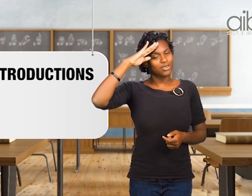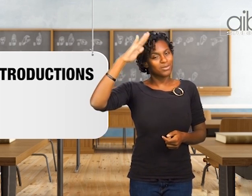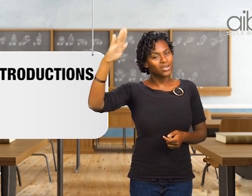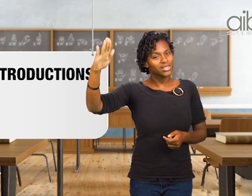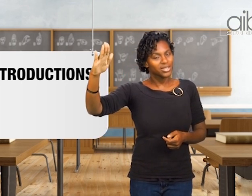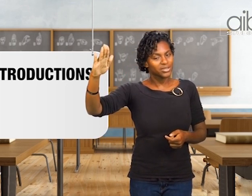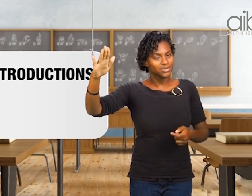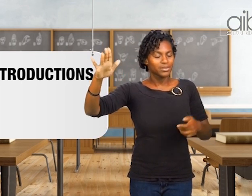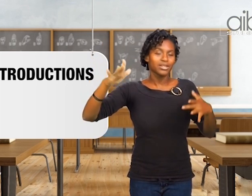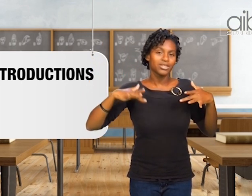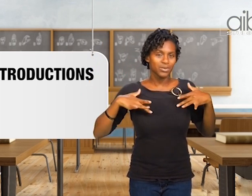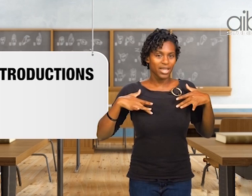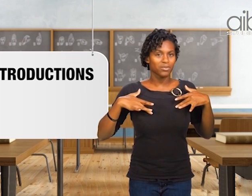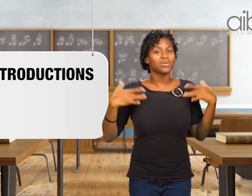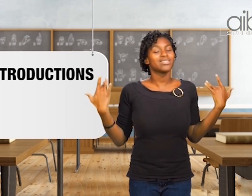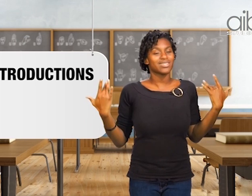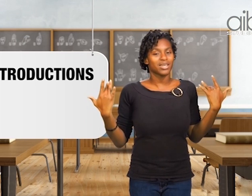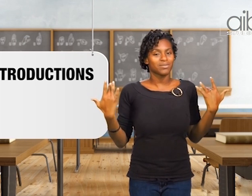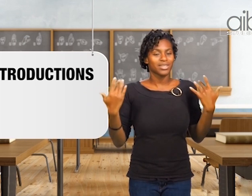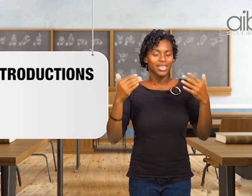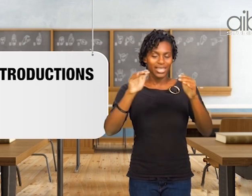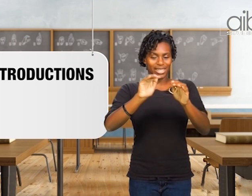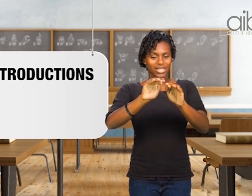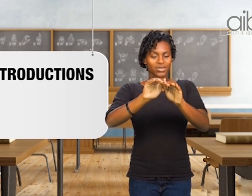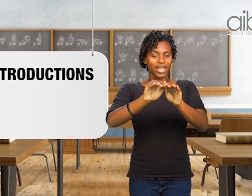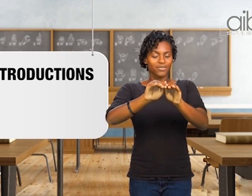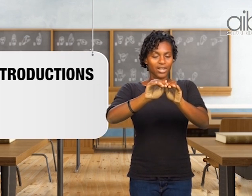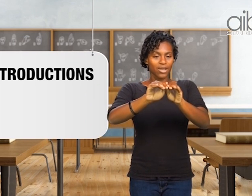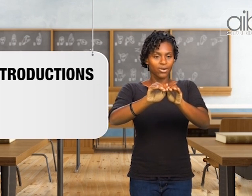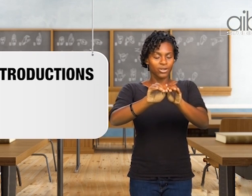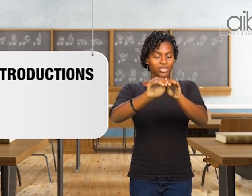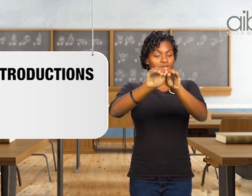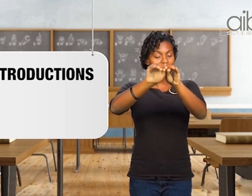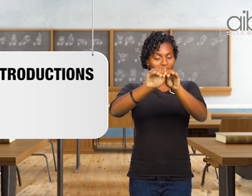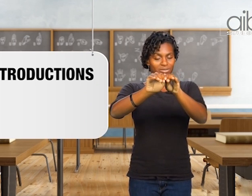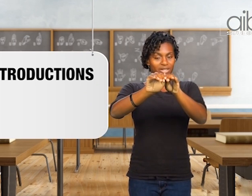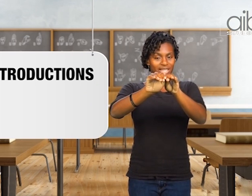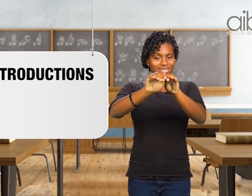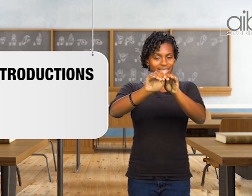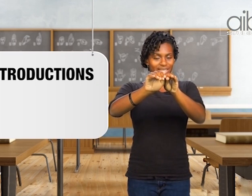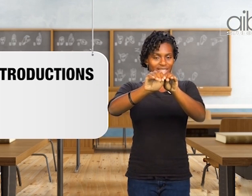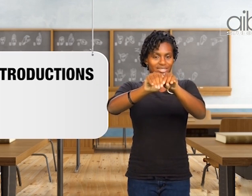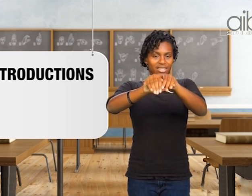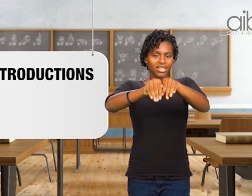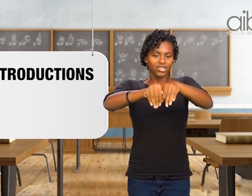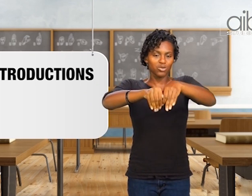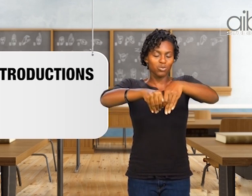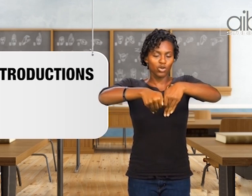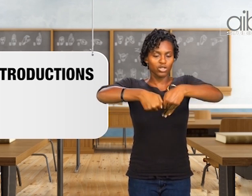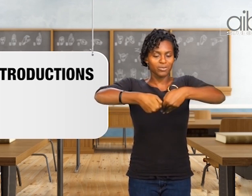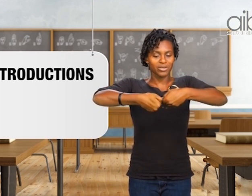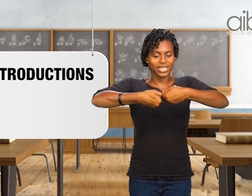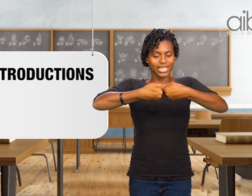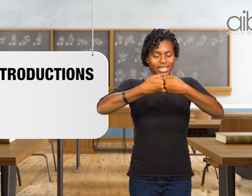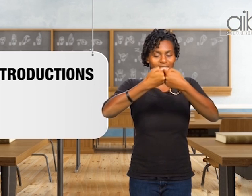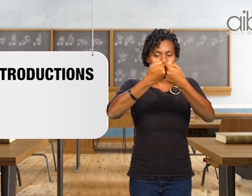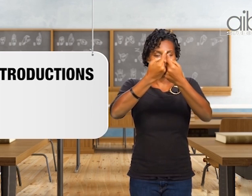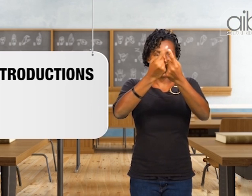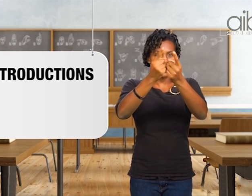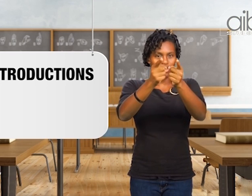formal hello, you have what's up, and then you have for how are you cup your hands like this, you roll or bring it in, and then you